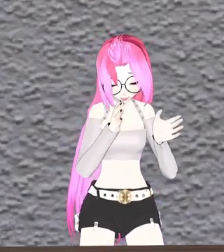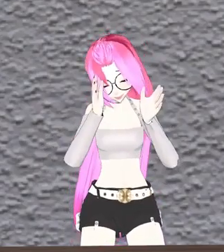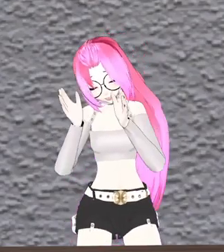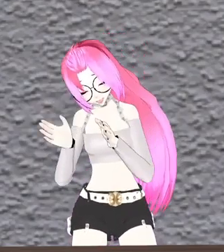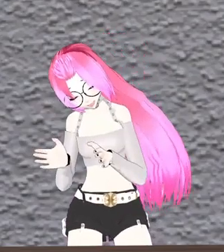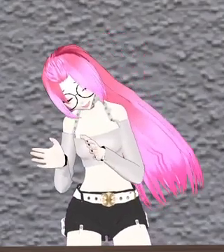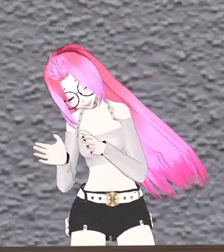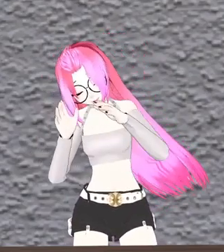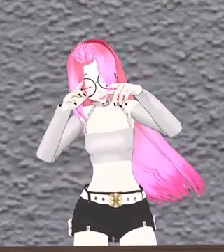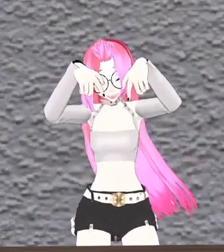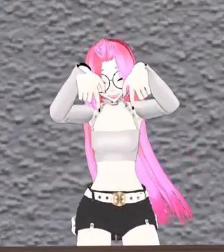space